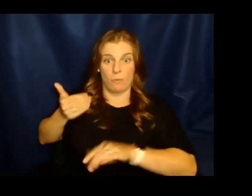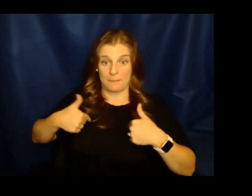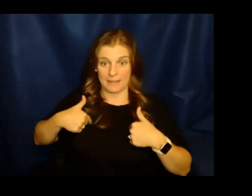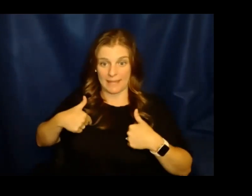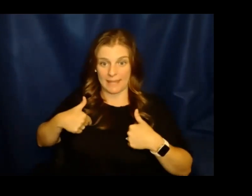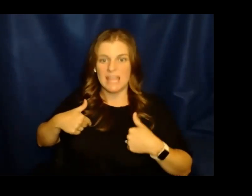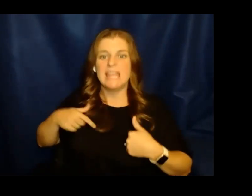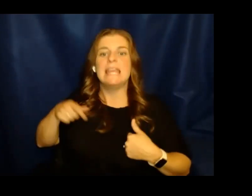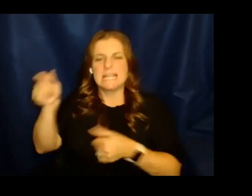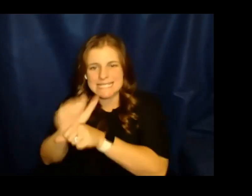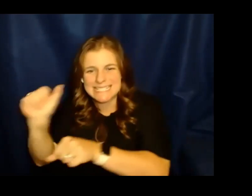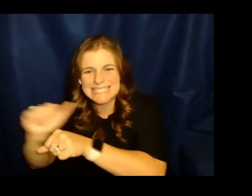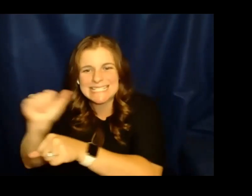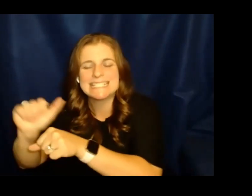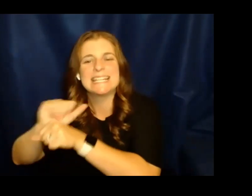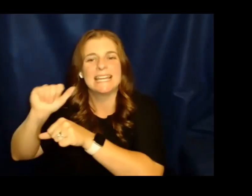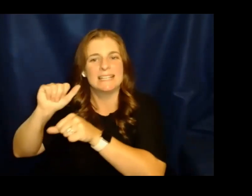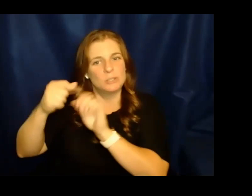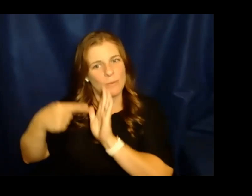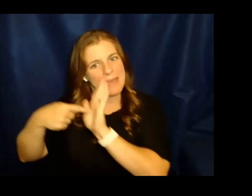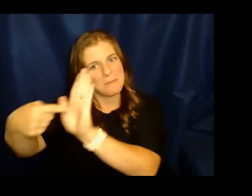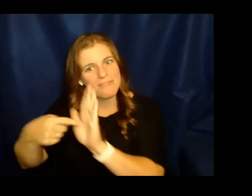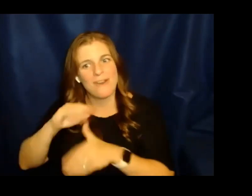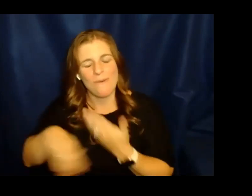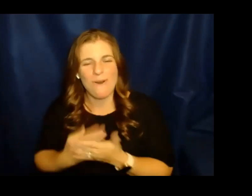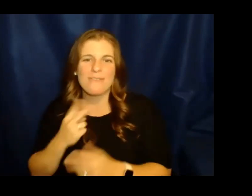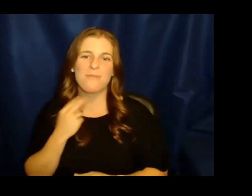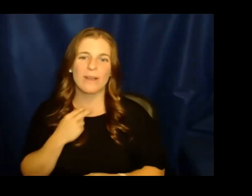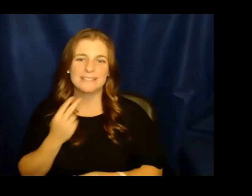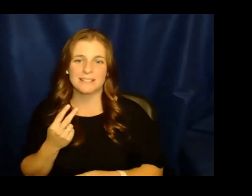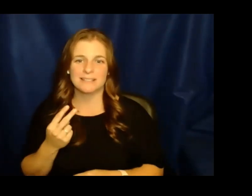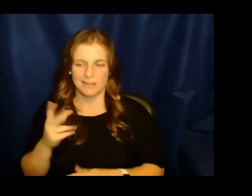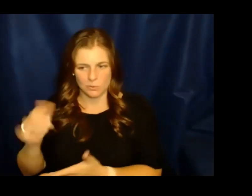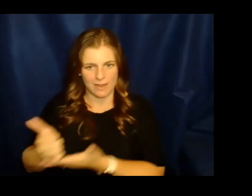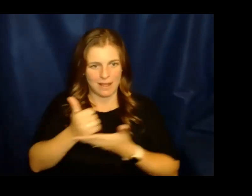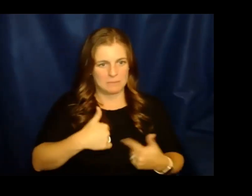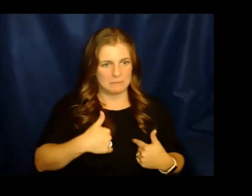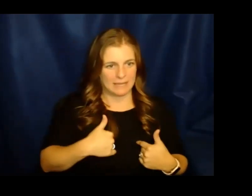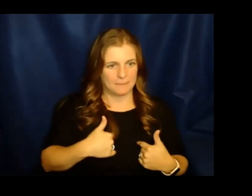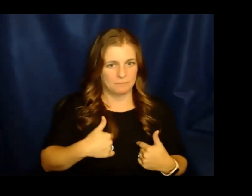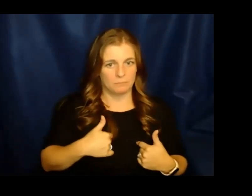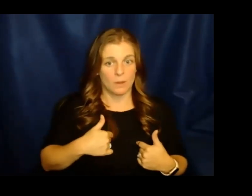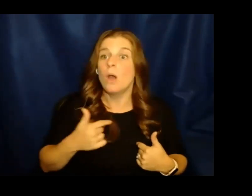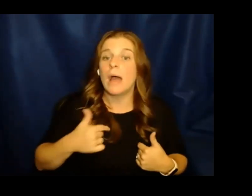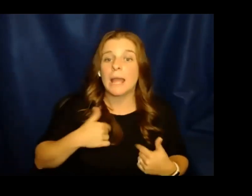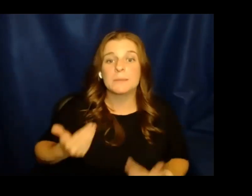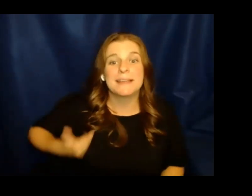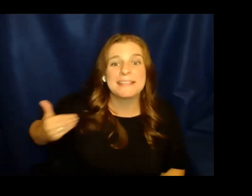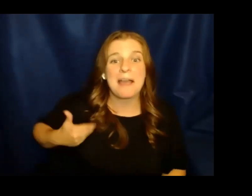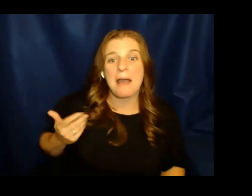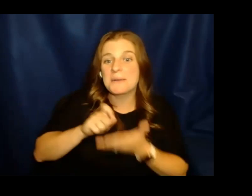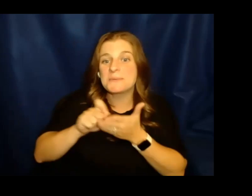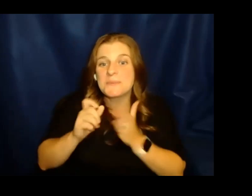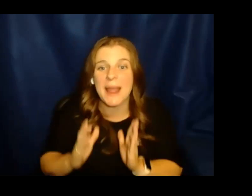have now, to amplify voices who I could have never dreamed of supporting when I was a young aspiring writer and